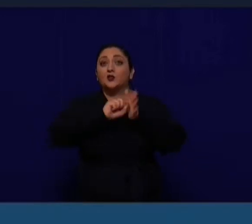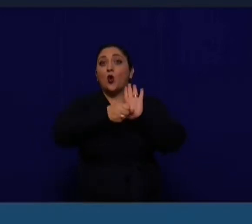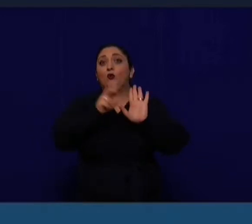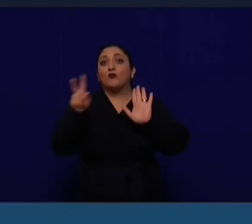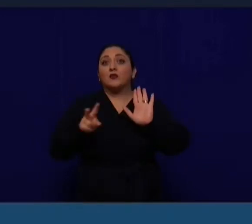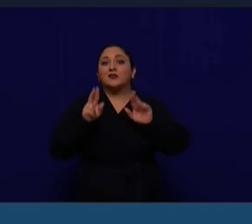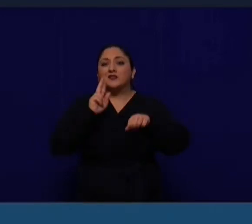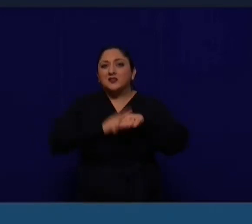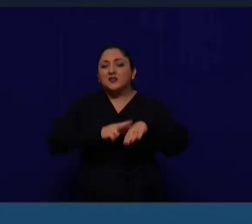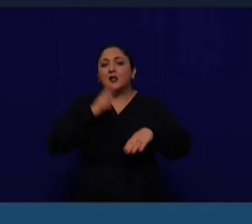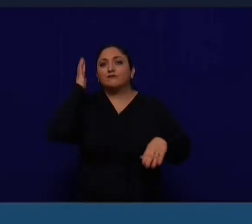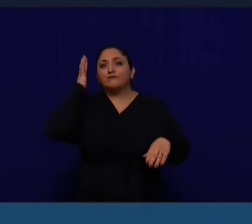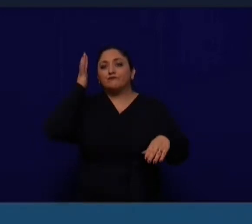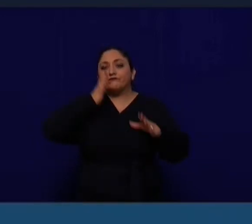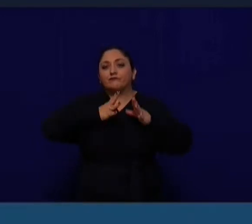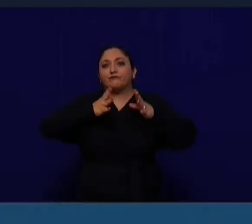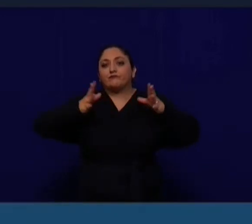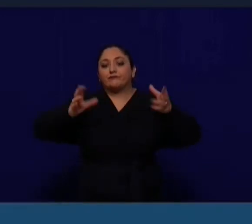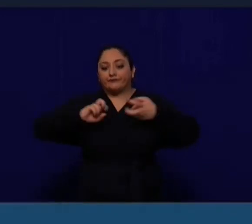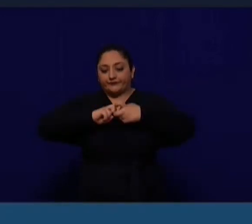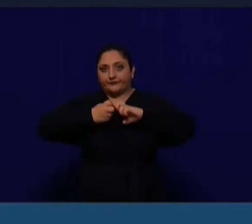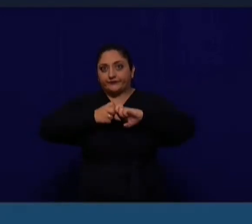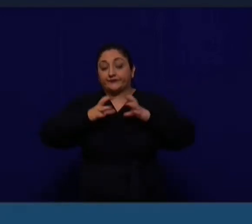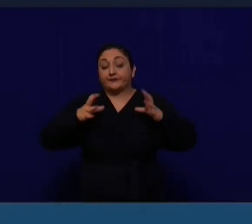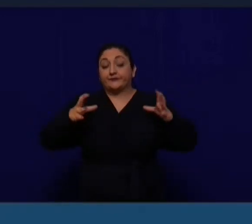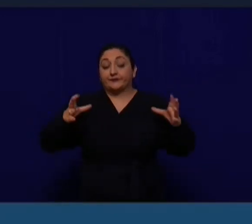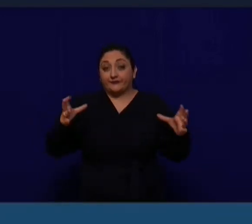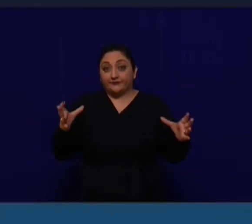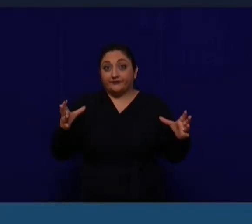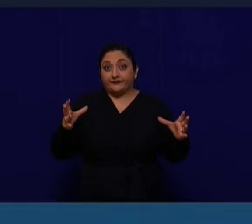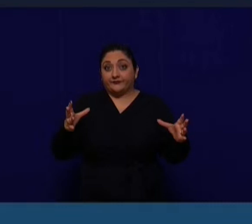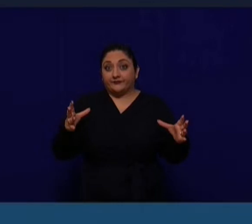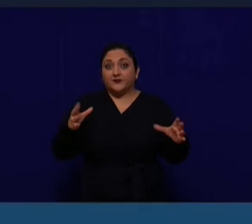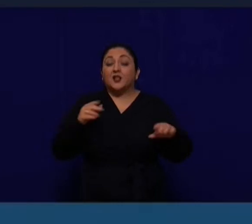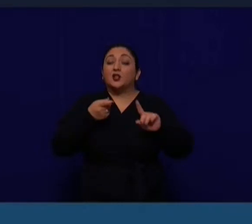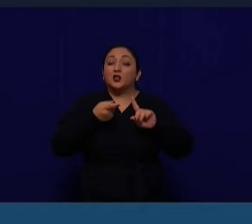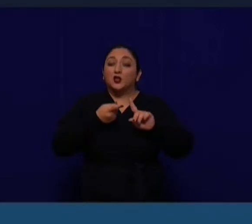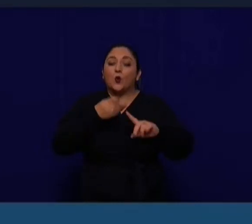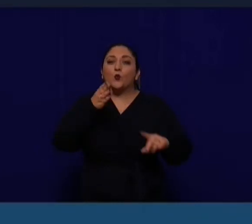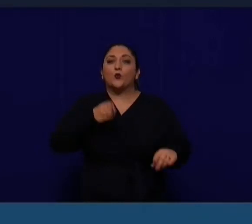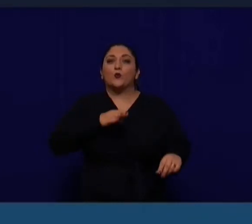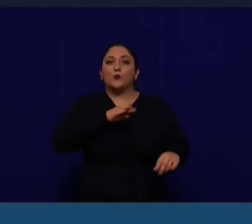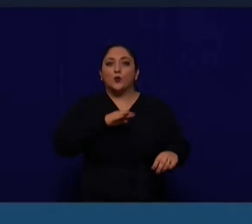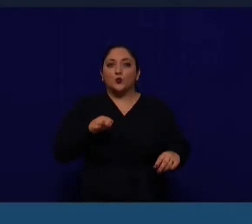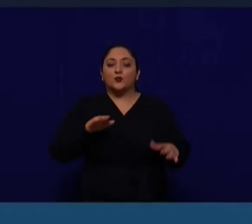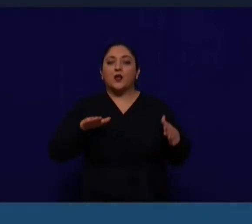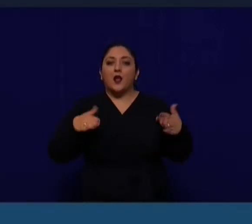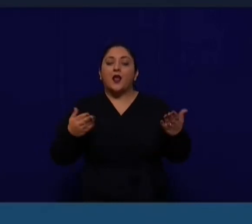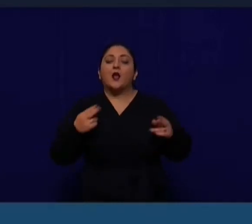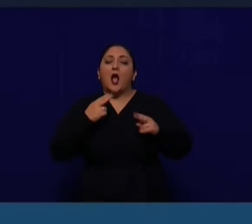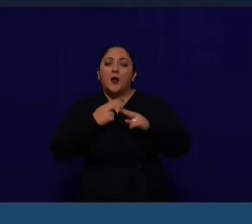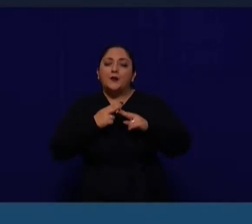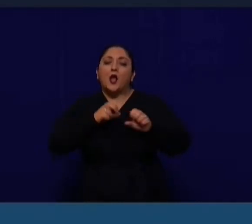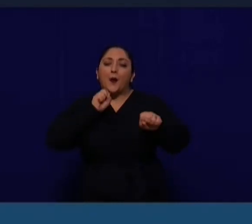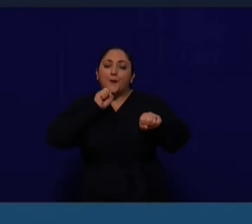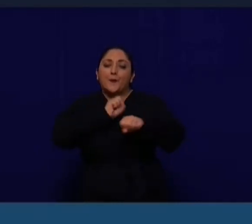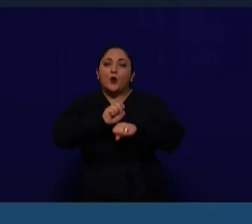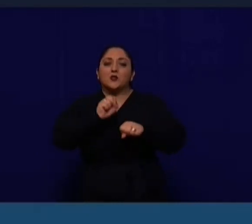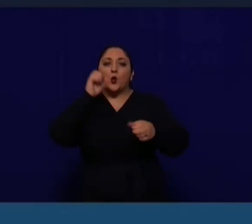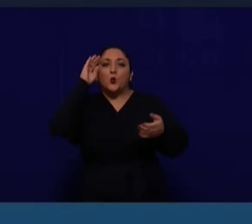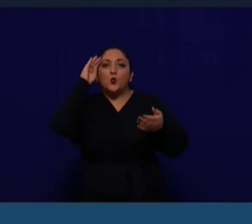jkollu komplikazzjonijiet jew inkella anke jista' jwassal għall-imwiet. U għalhekk li aħna għamilna target ta' dan